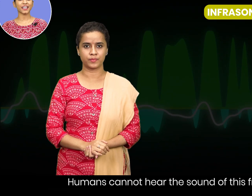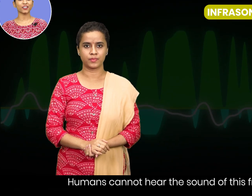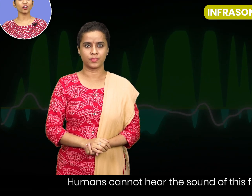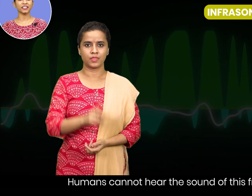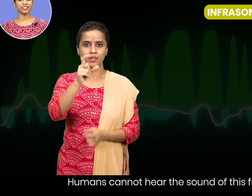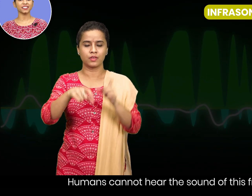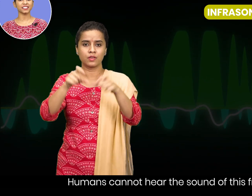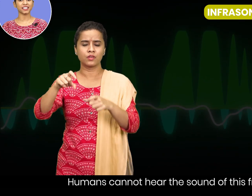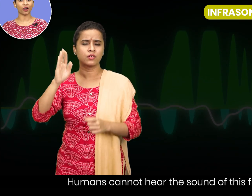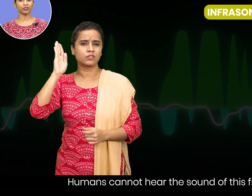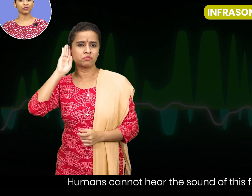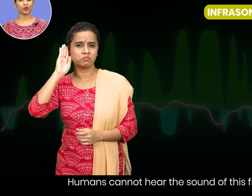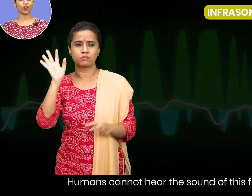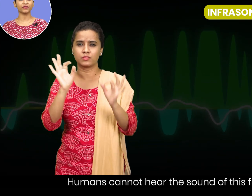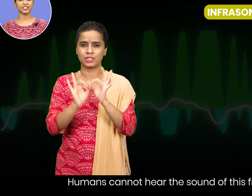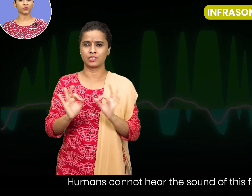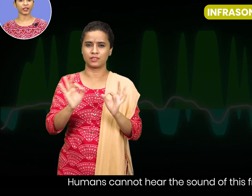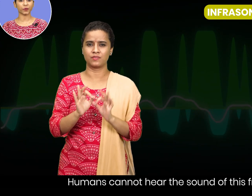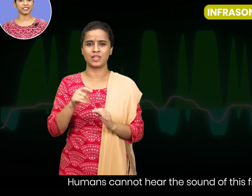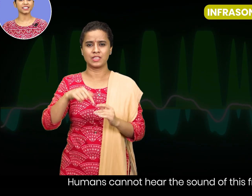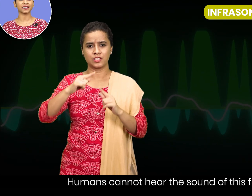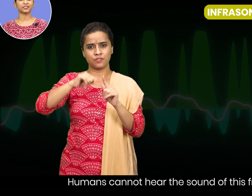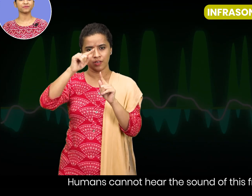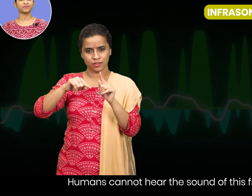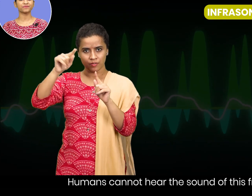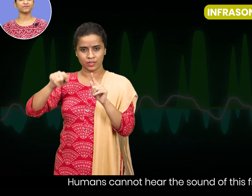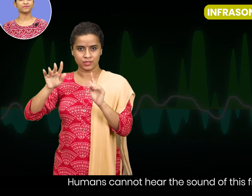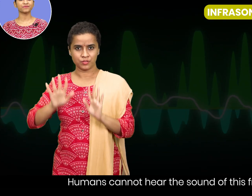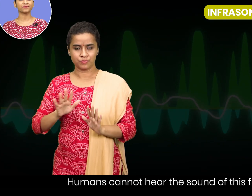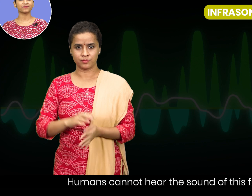Humans cannot hear the sound of this frequency,